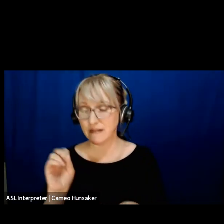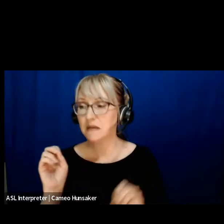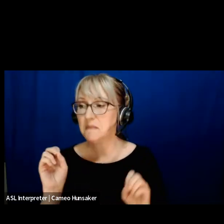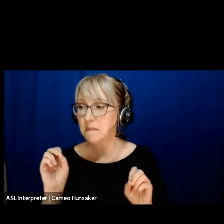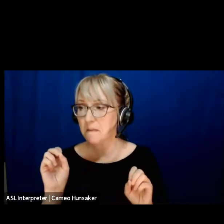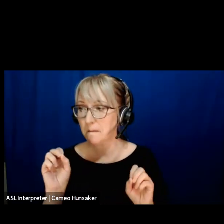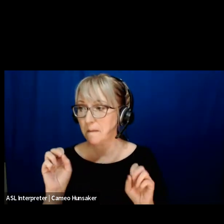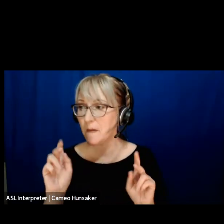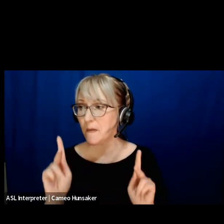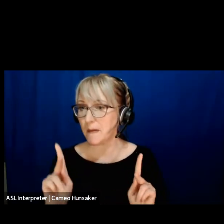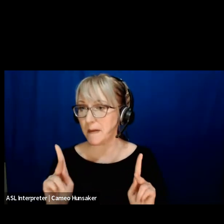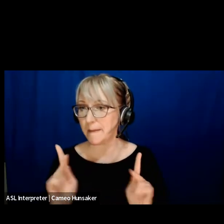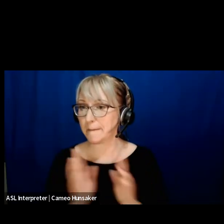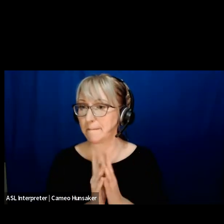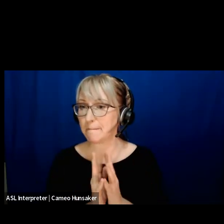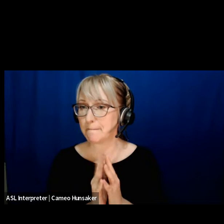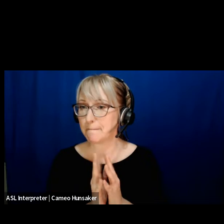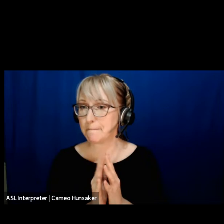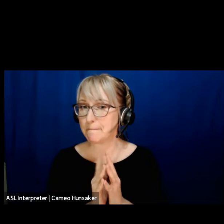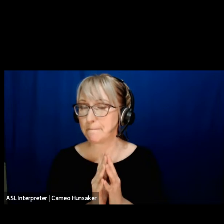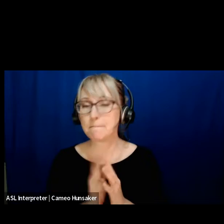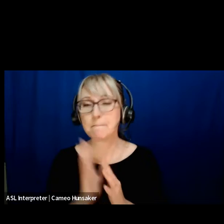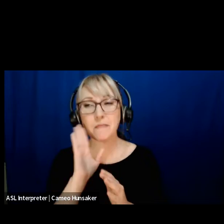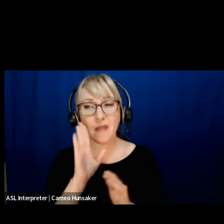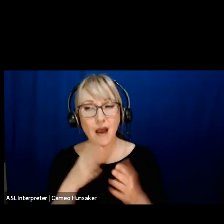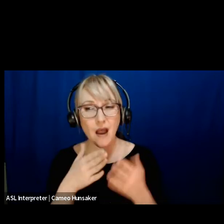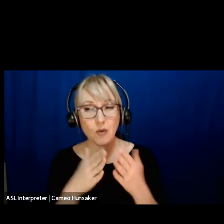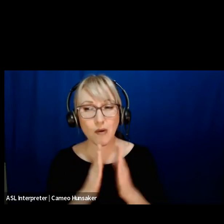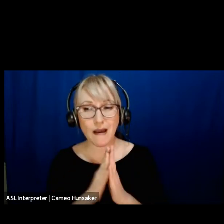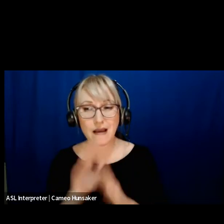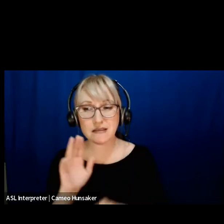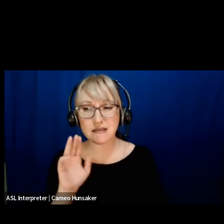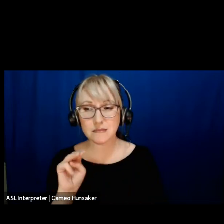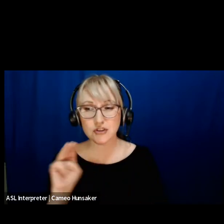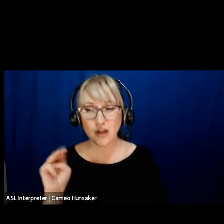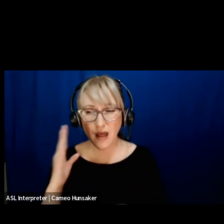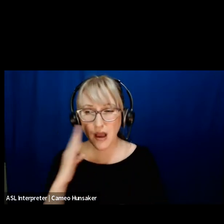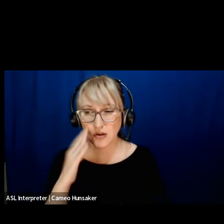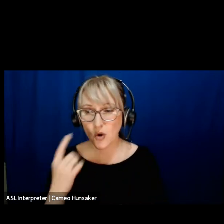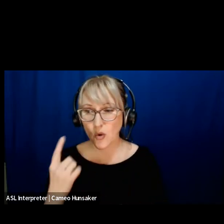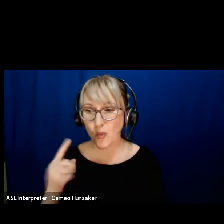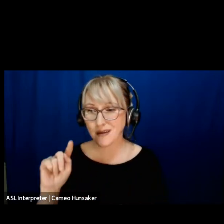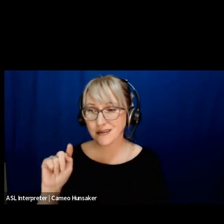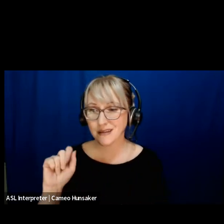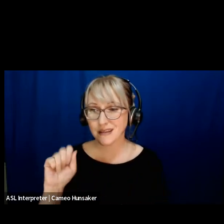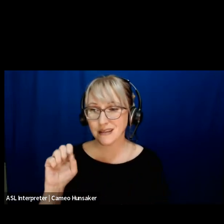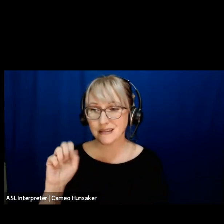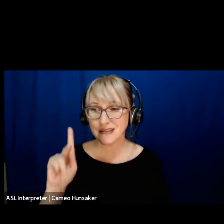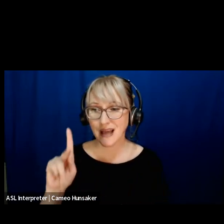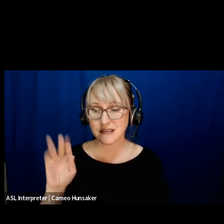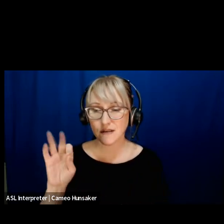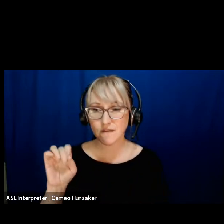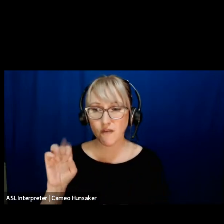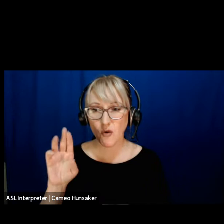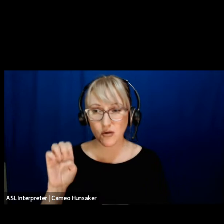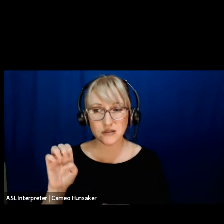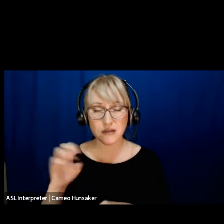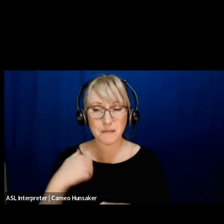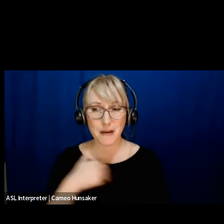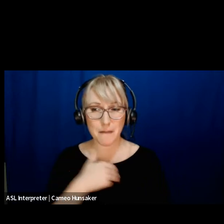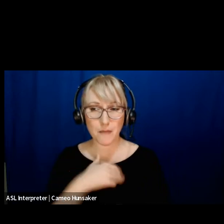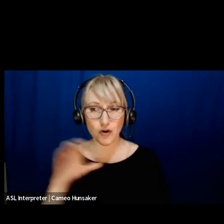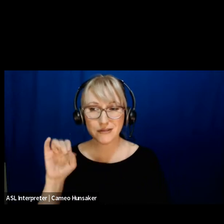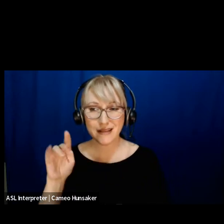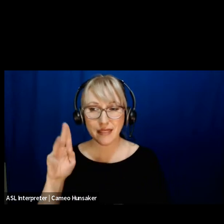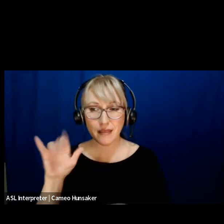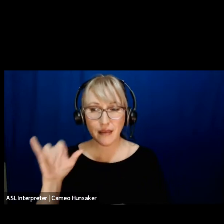think I'm going to ask Michelle. I know one of our task force members, Cynthia, has to leave early. Michelle, do you feel that you would